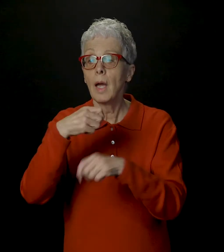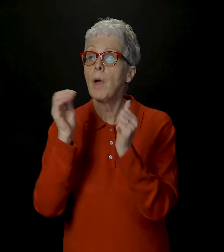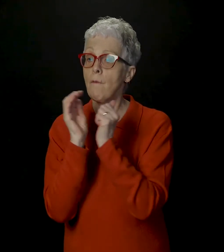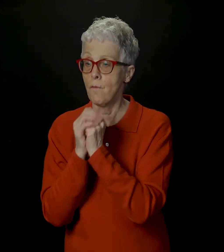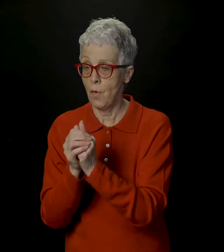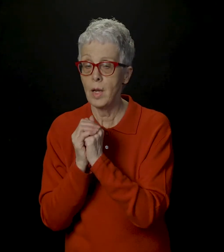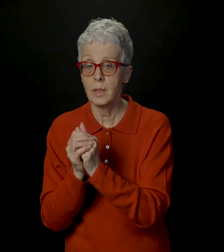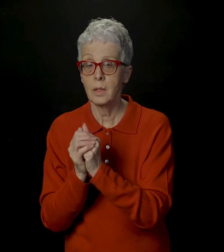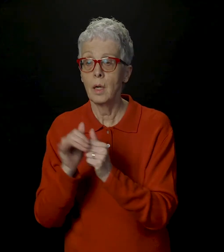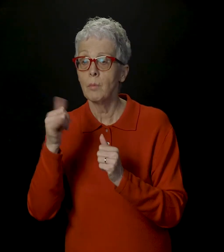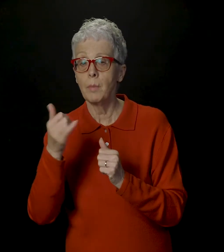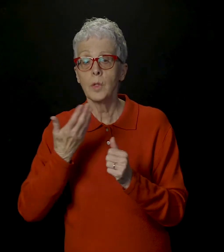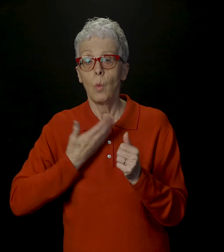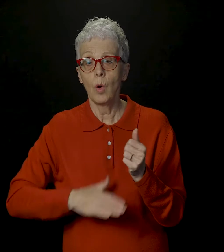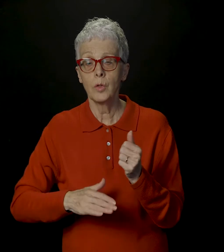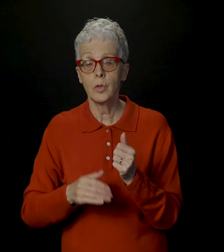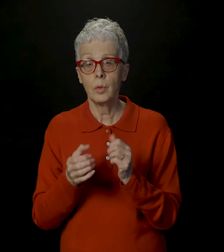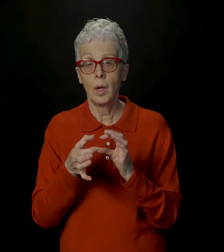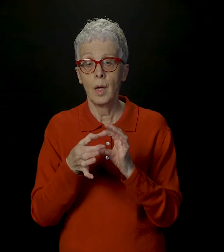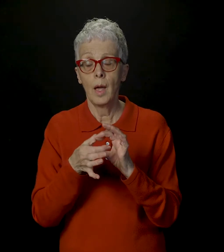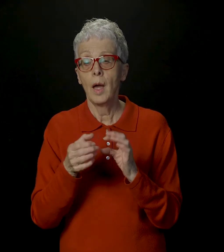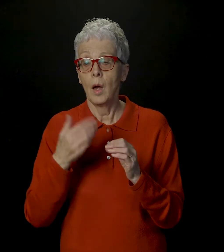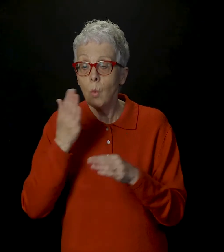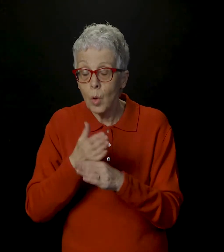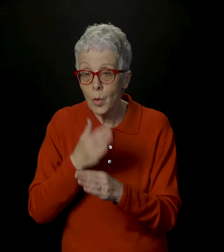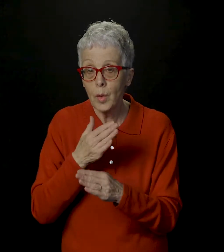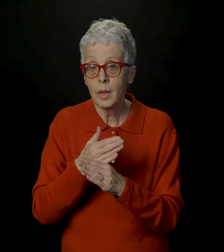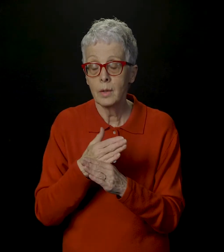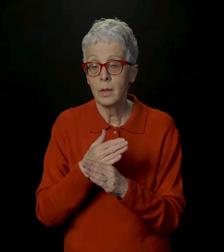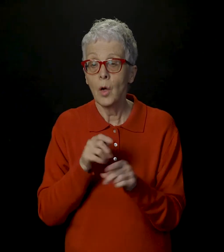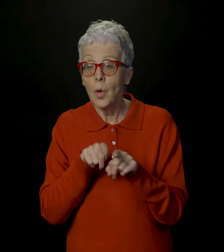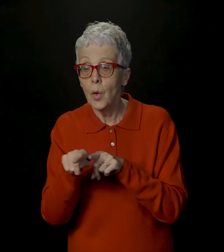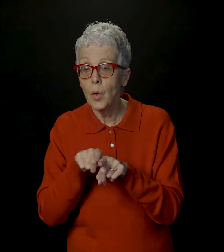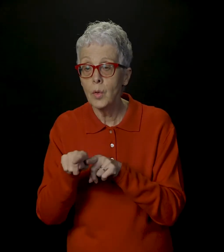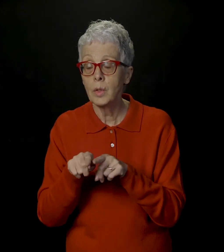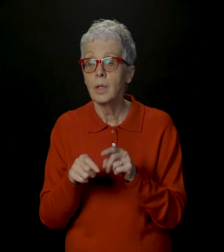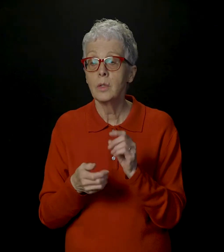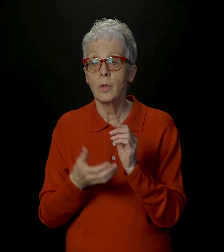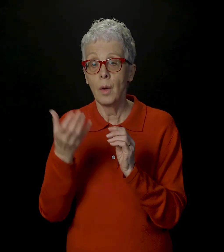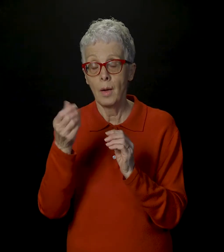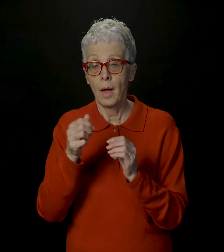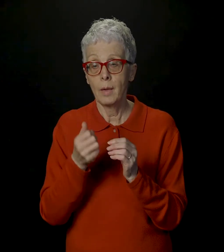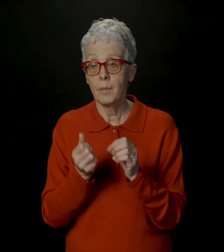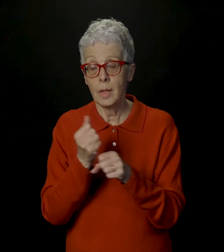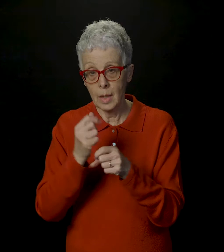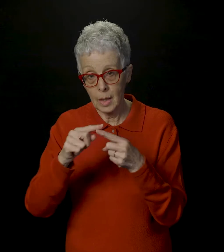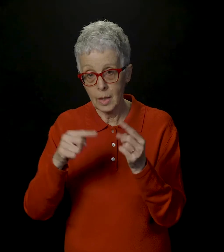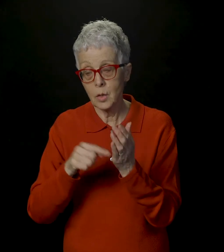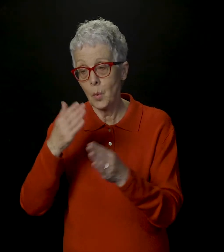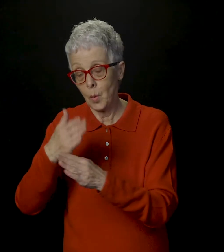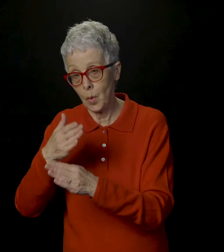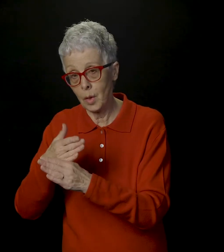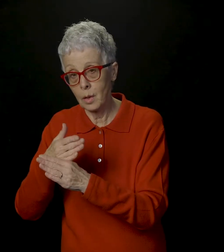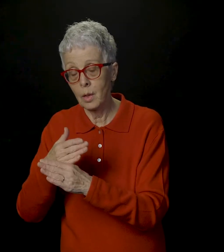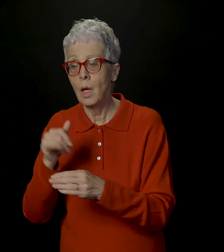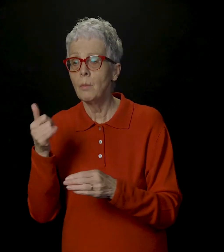Getting through Maybe they want to Disconnect and get a job Or whatever that is Your job will be To listen and encourage And